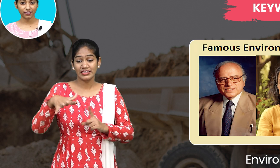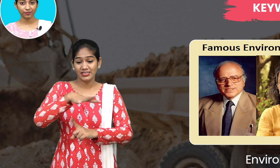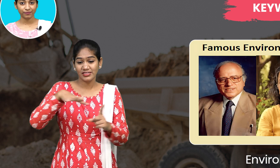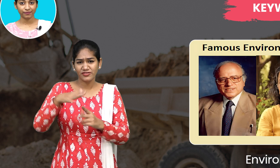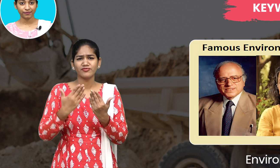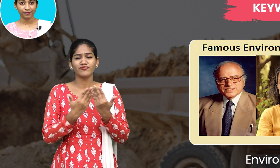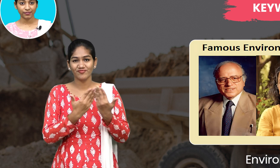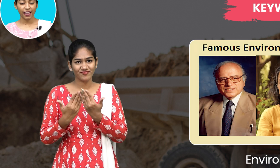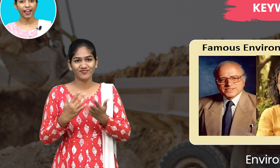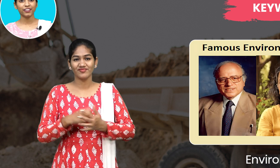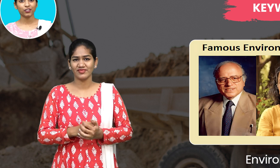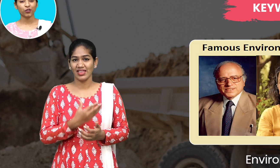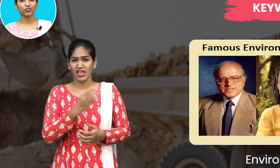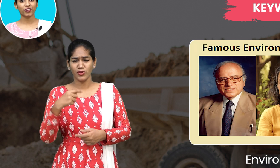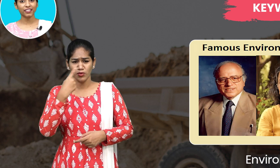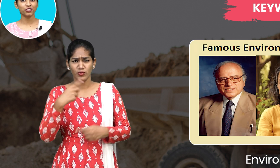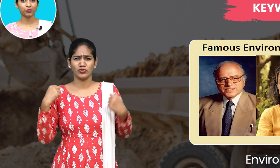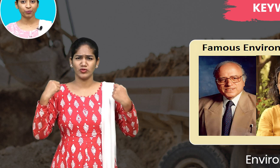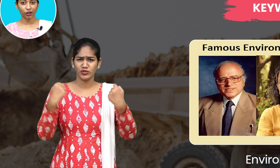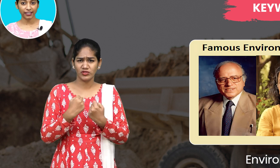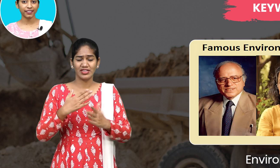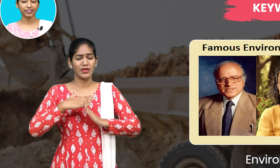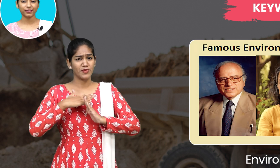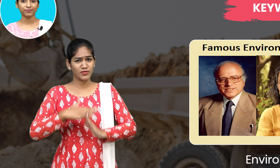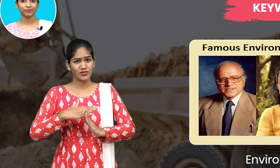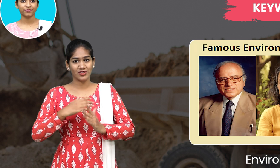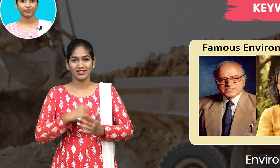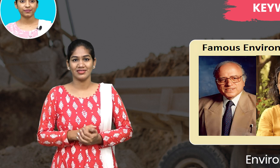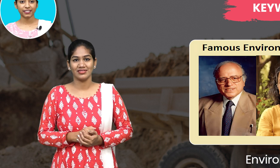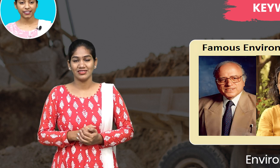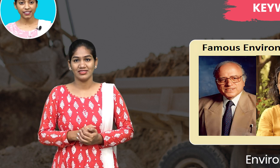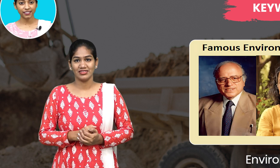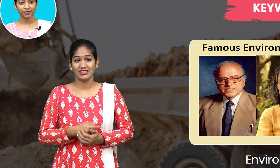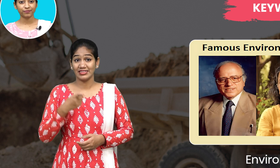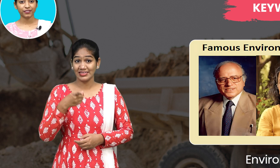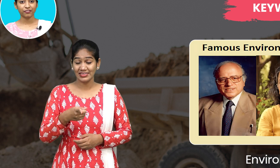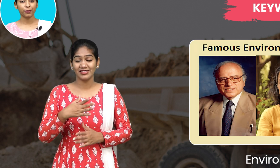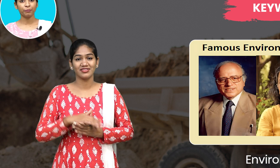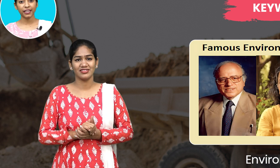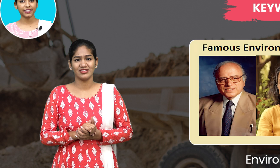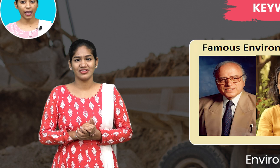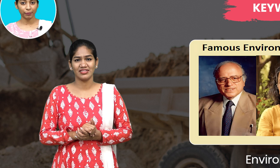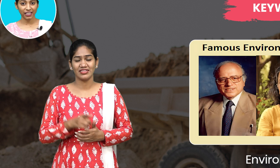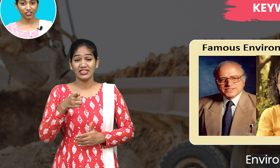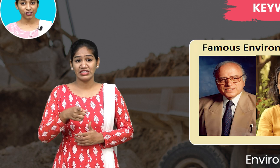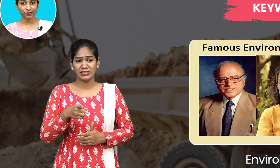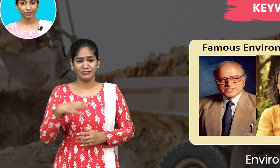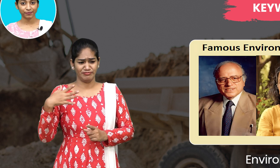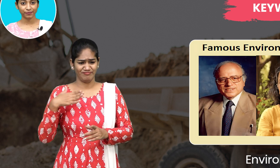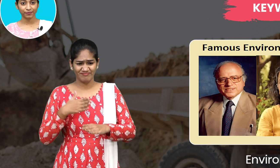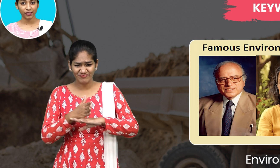environment and who tries to protect it from being